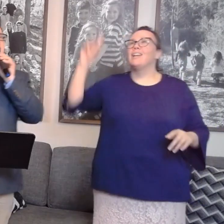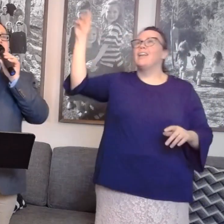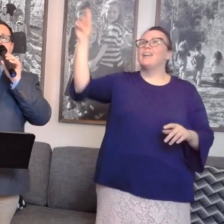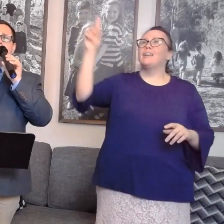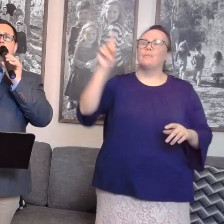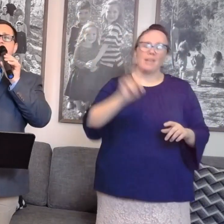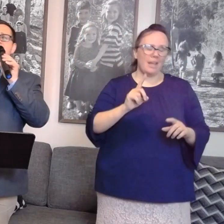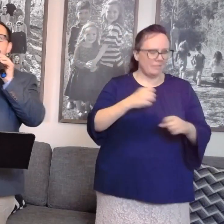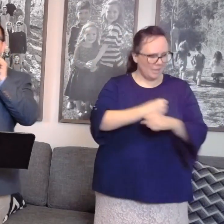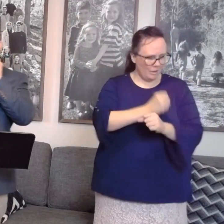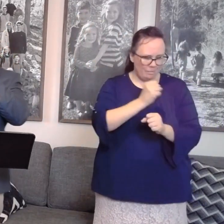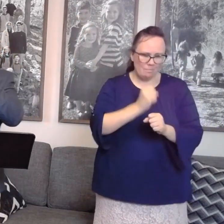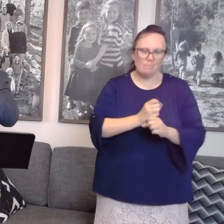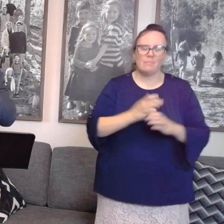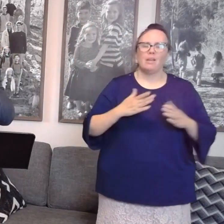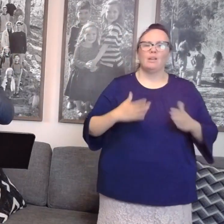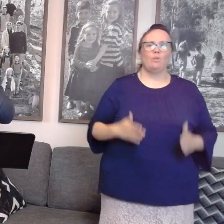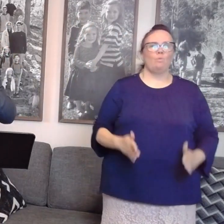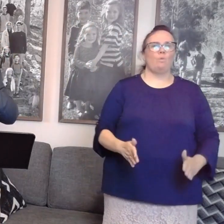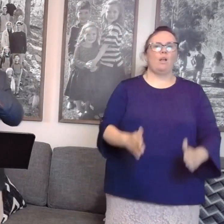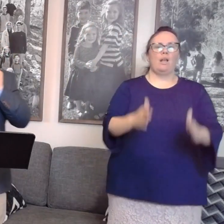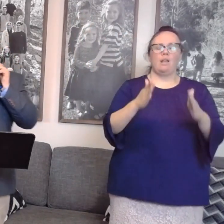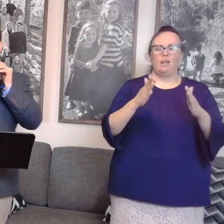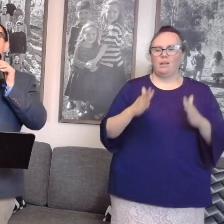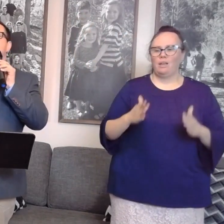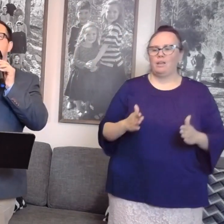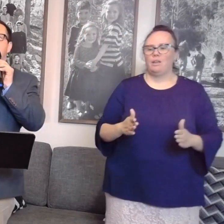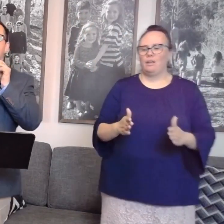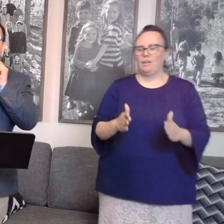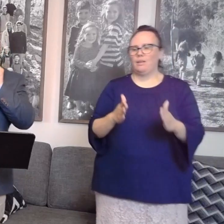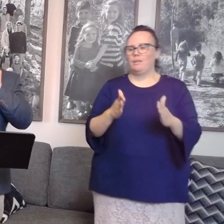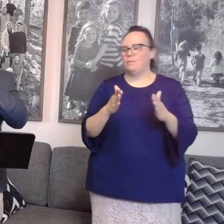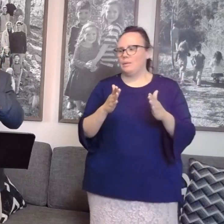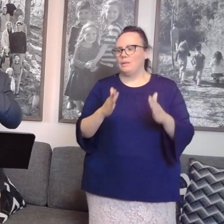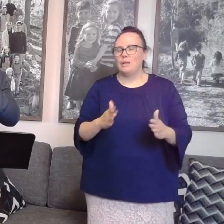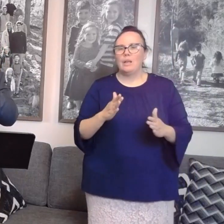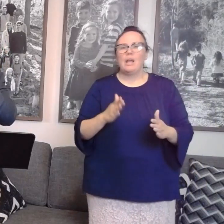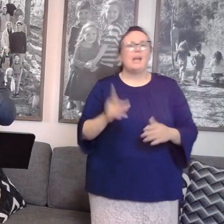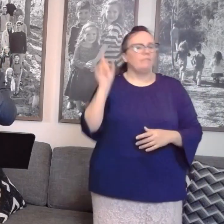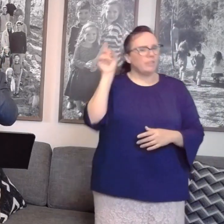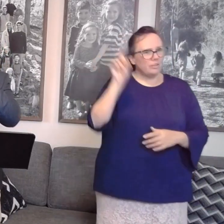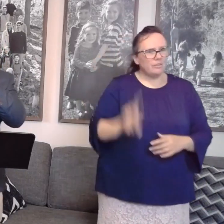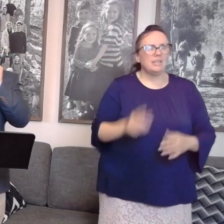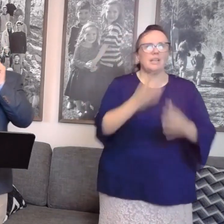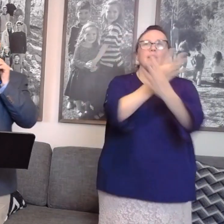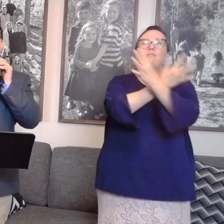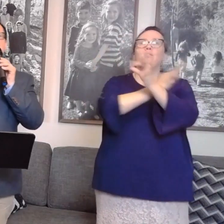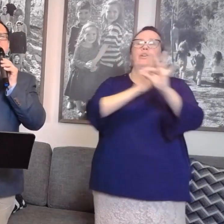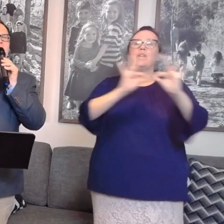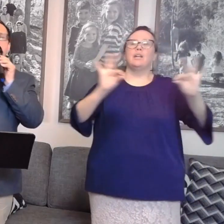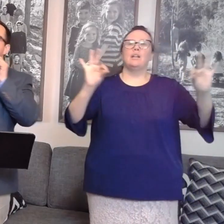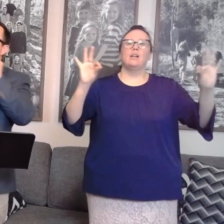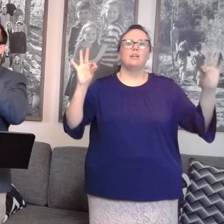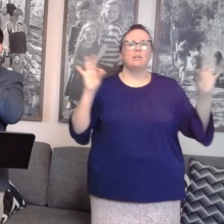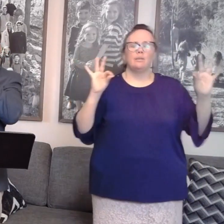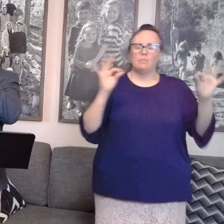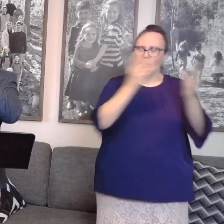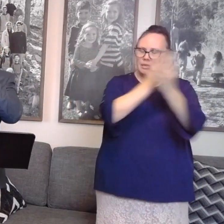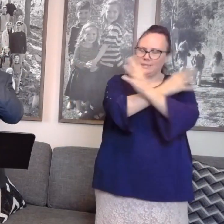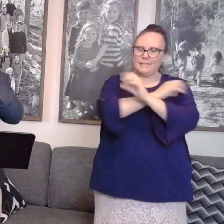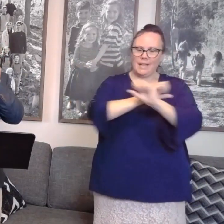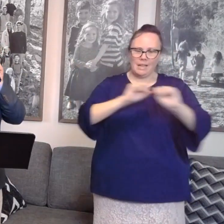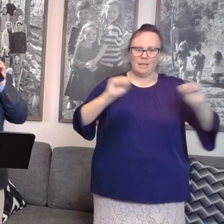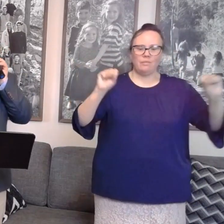lost, he's a way maker. Yeah, if you need freedom or